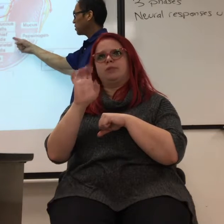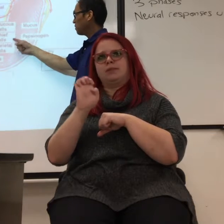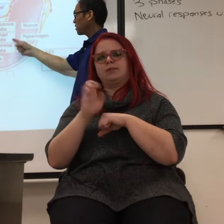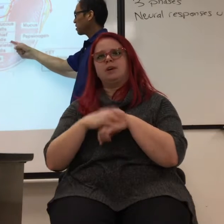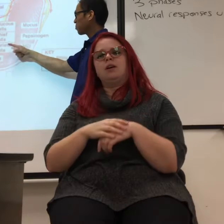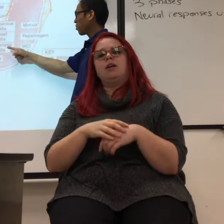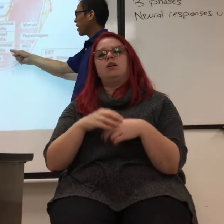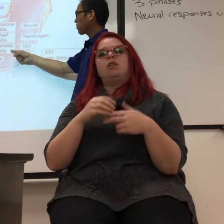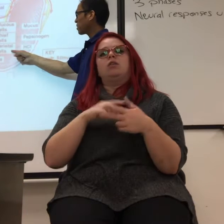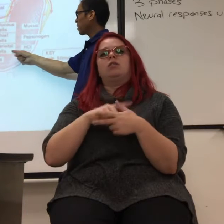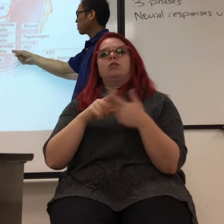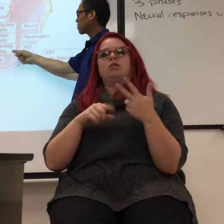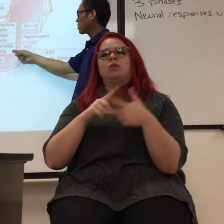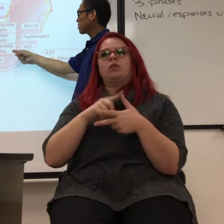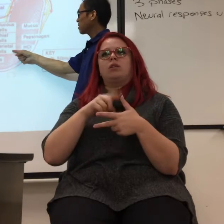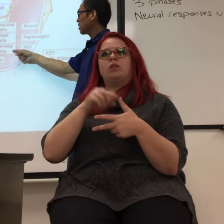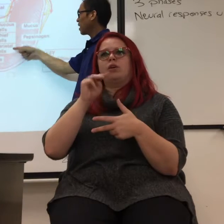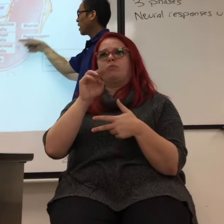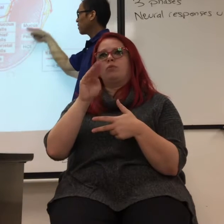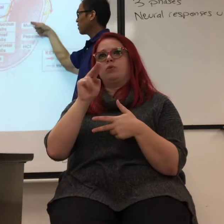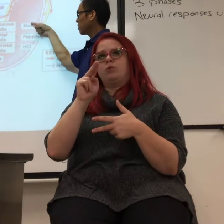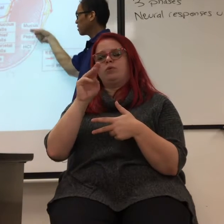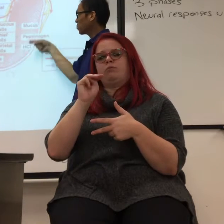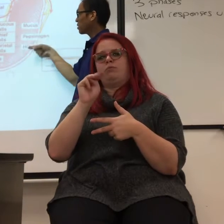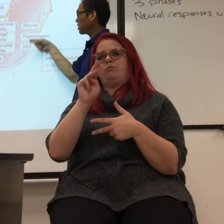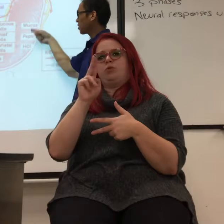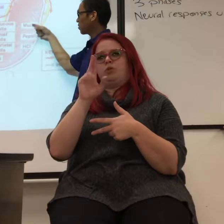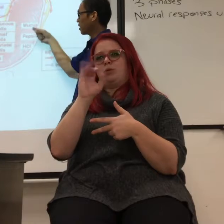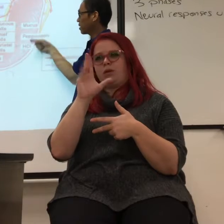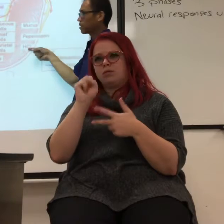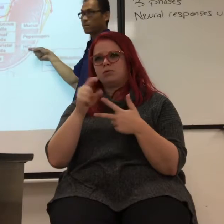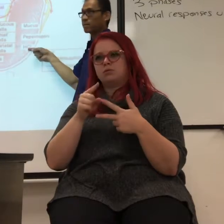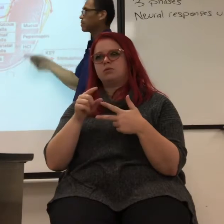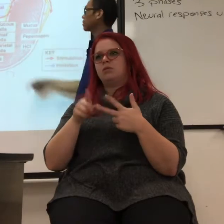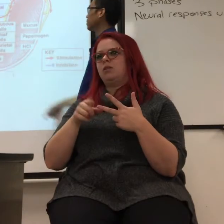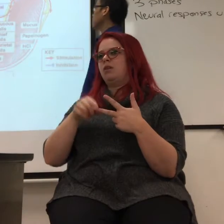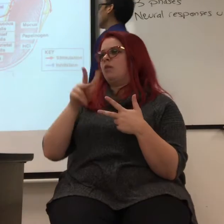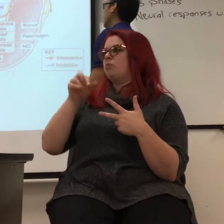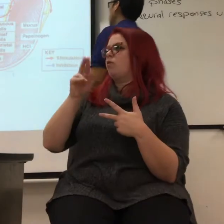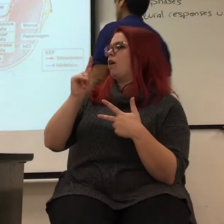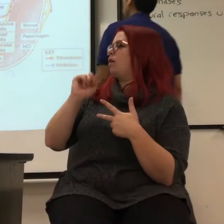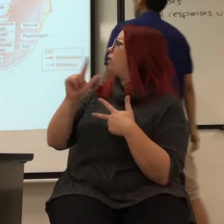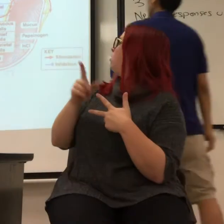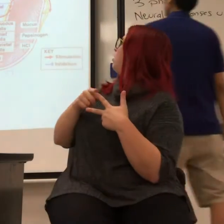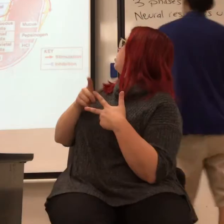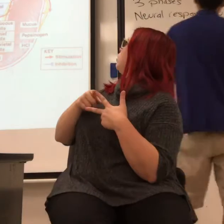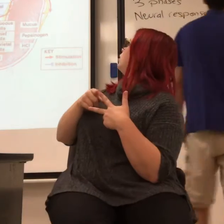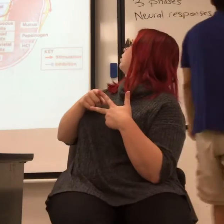Mucus cells, chief cells, parietal cells, and this is what they secrete.